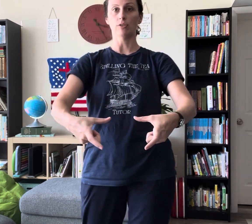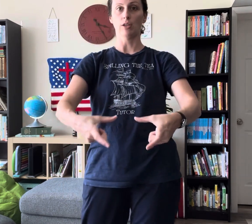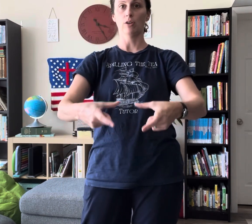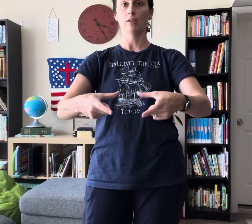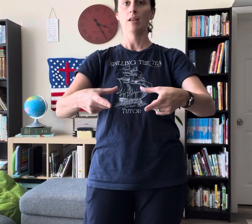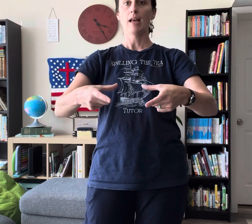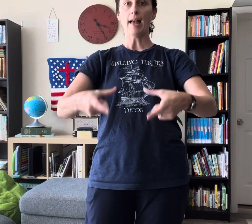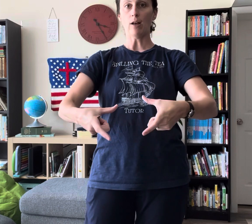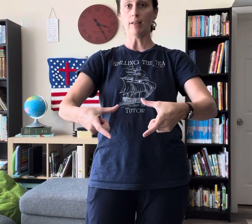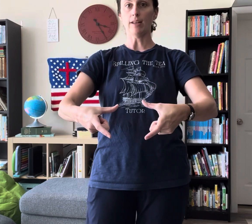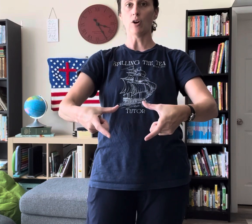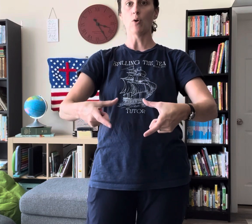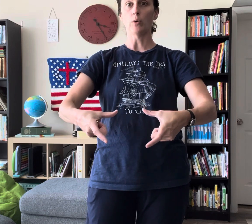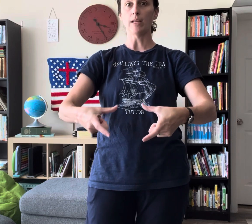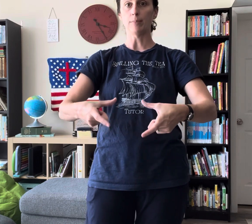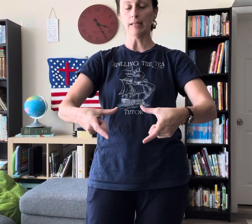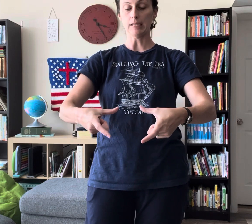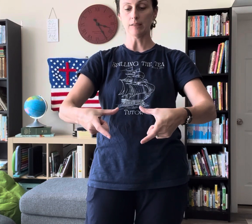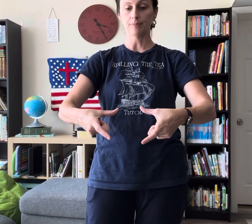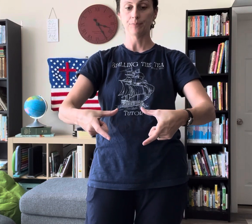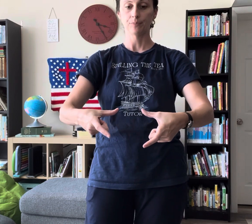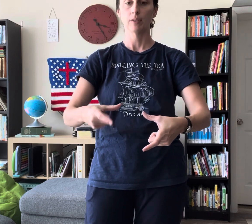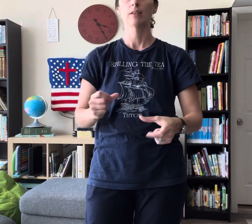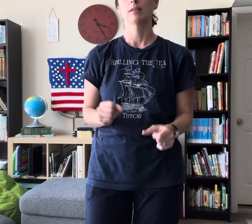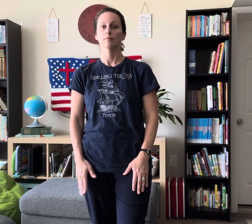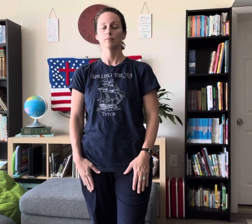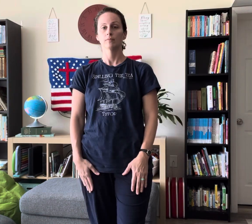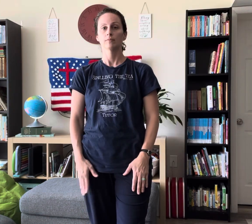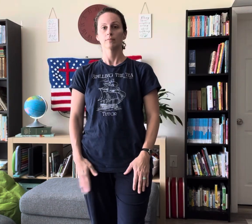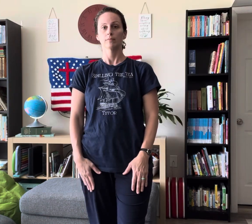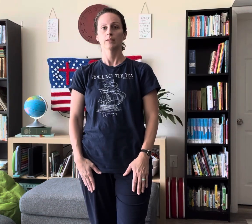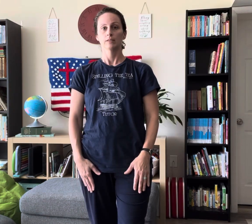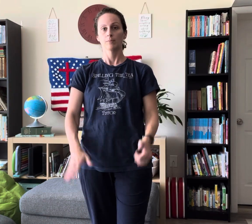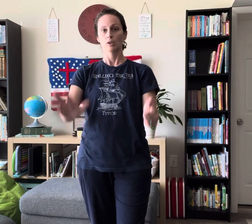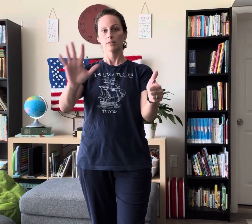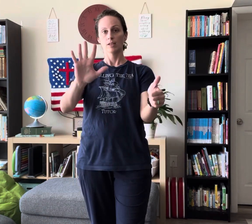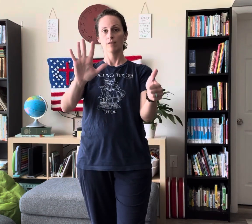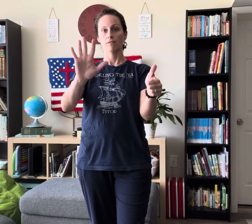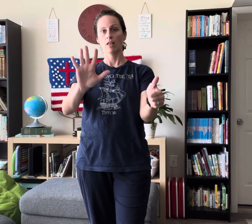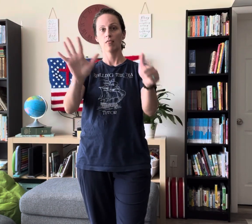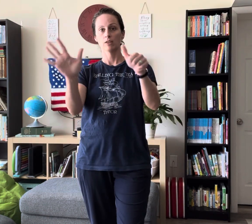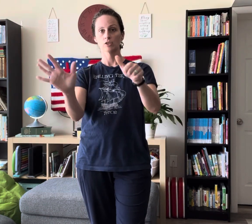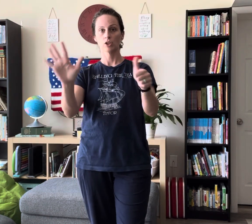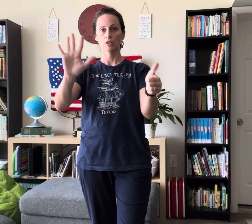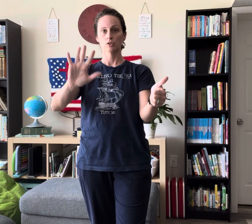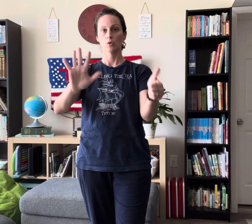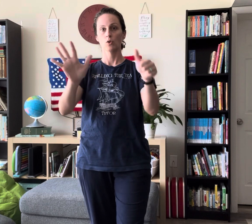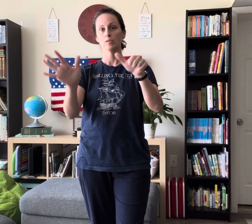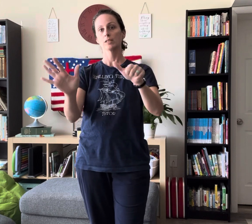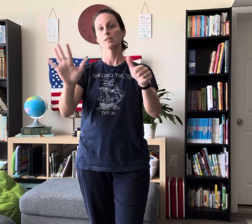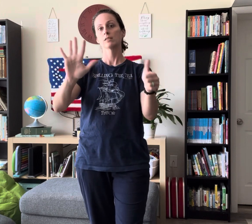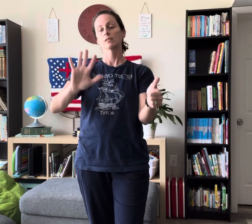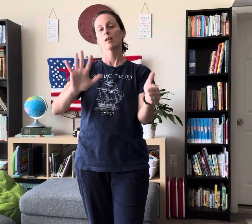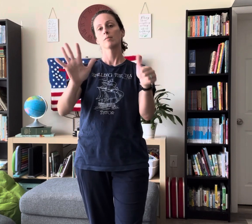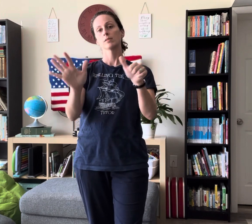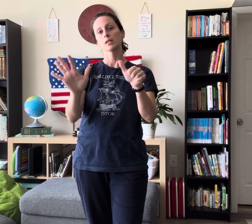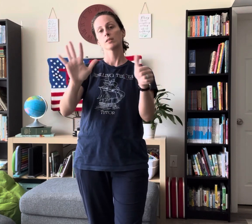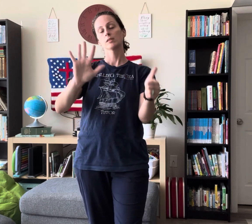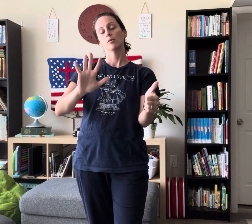your outline, you're holding a plate. 6 parts of the circulatory system. 6